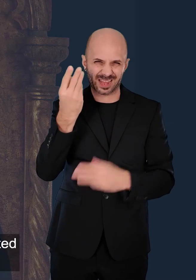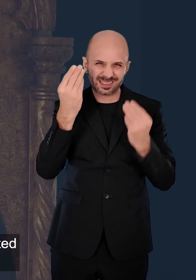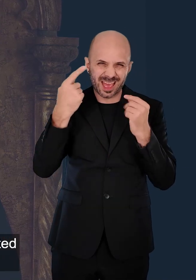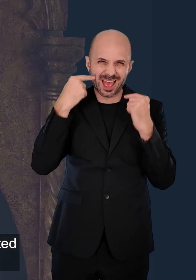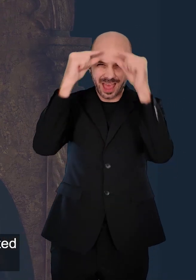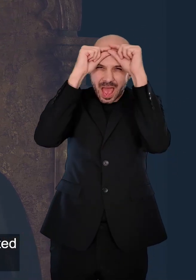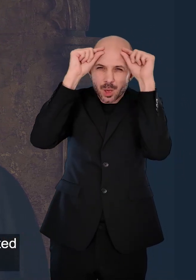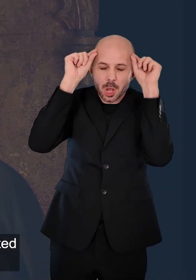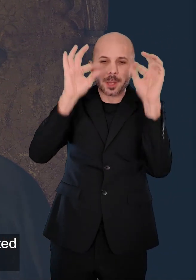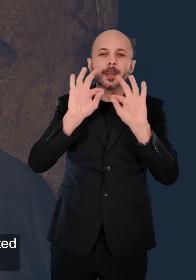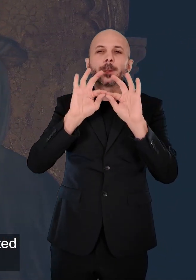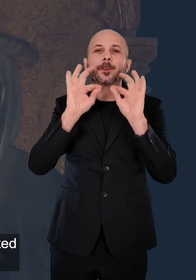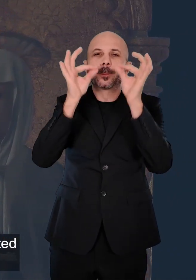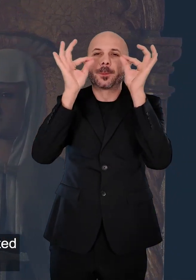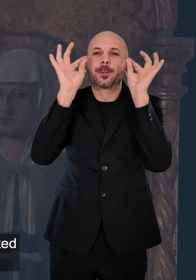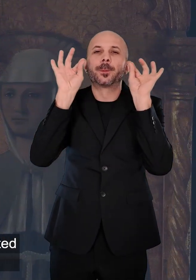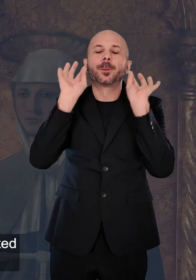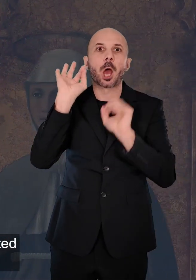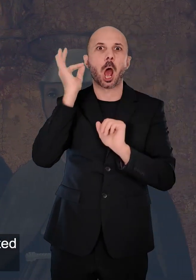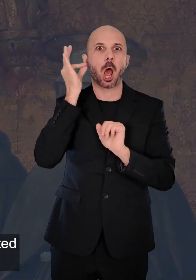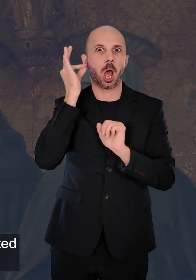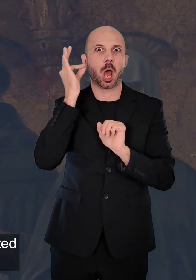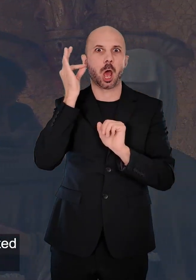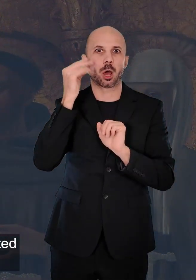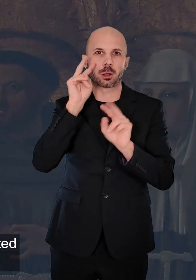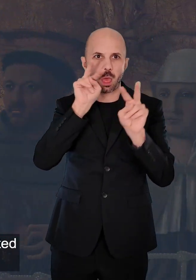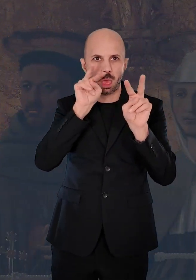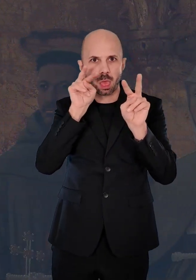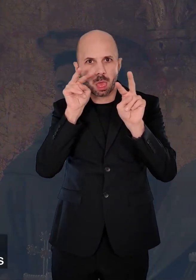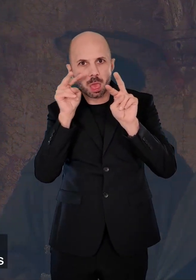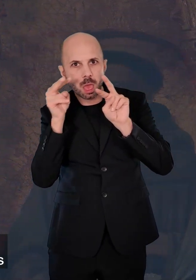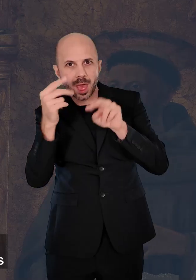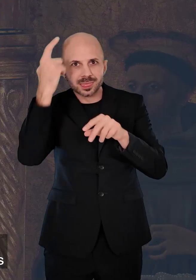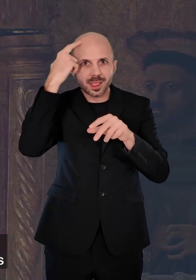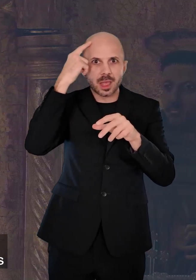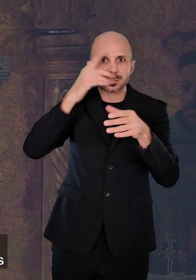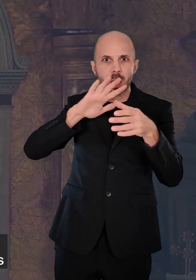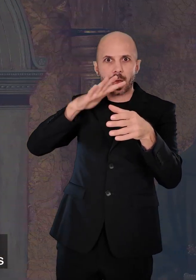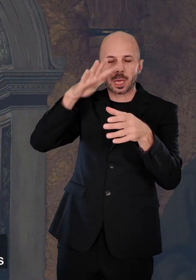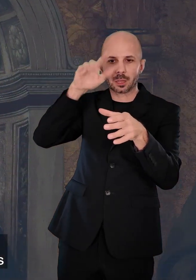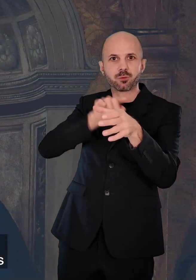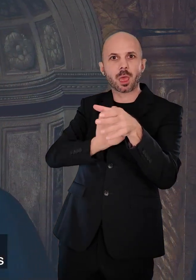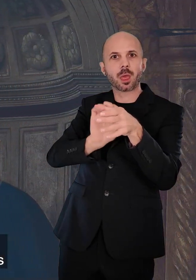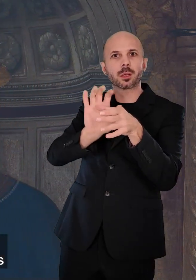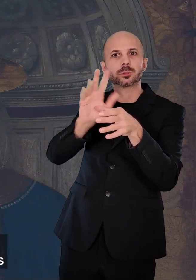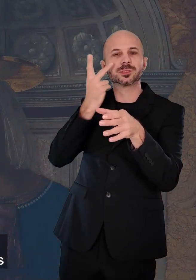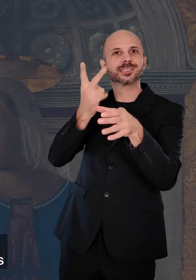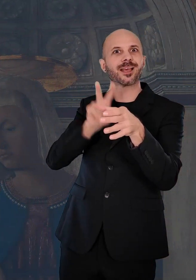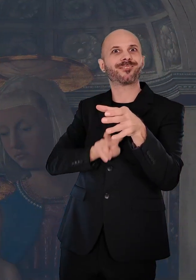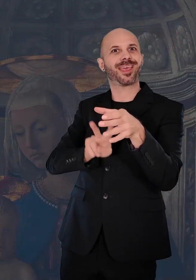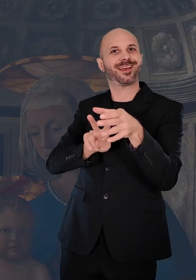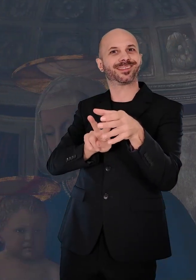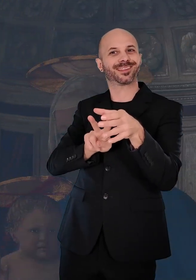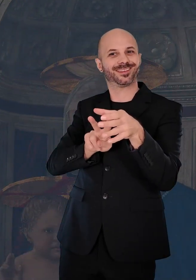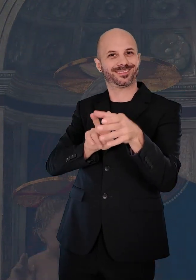The halos of the saint are depicted as gold discs on which the upper parts of the heads of the characters